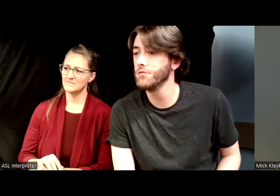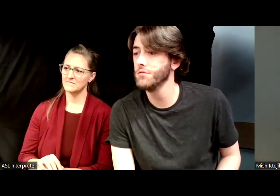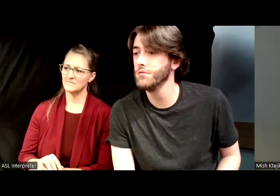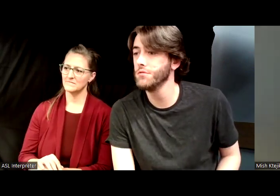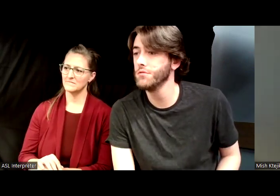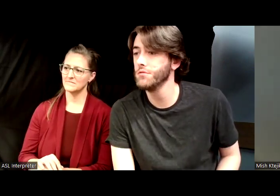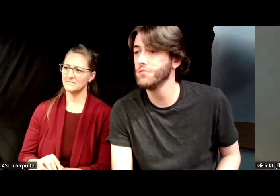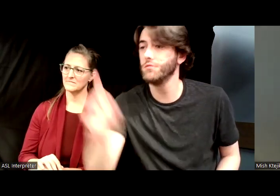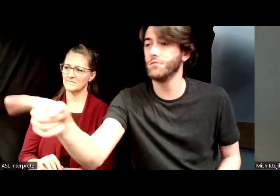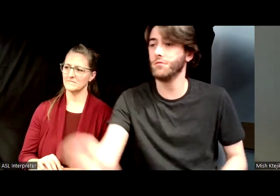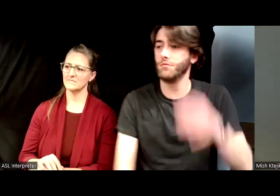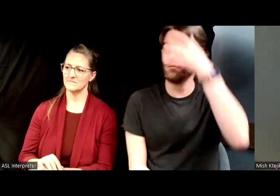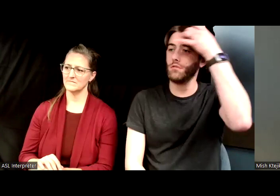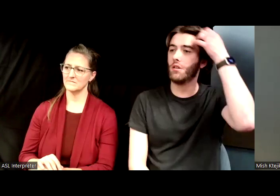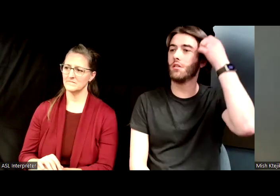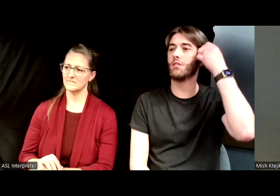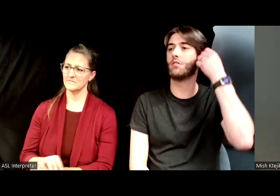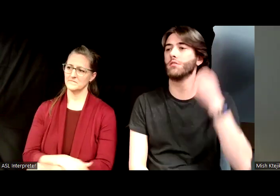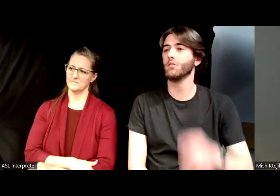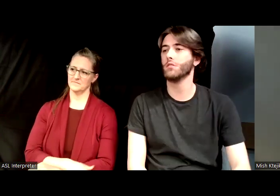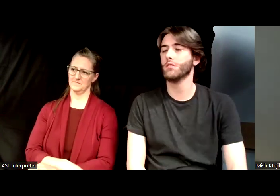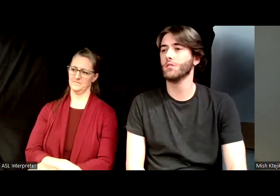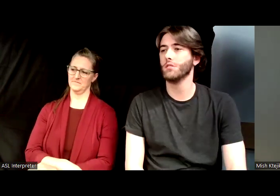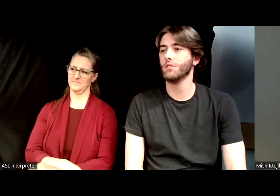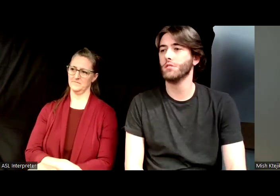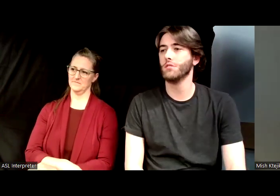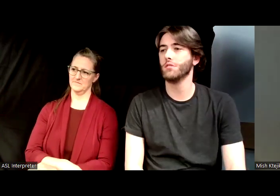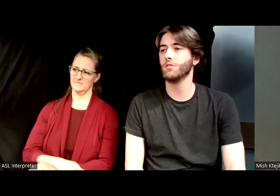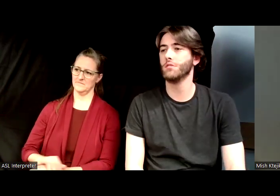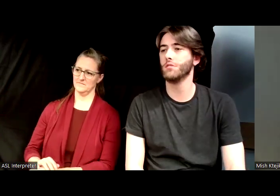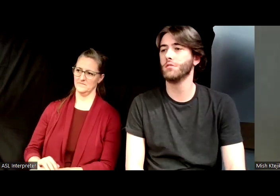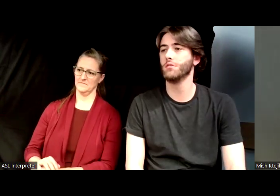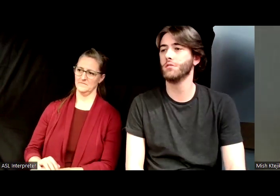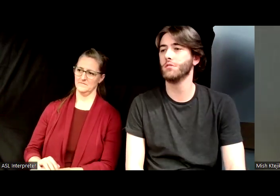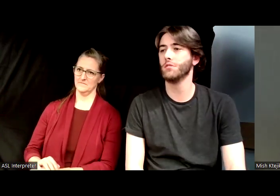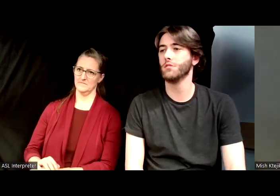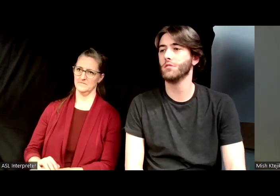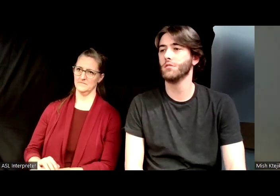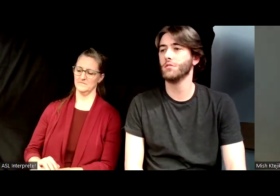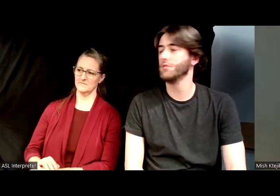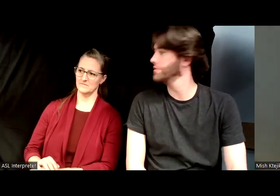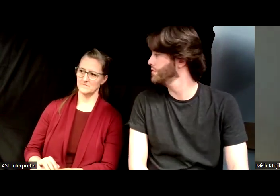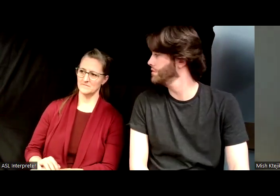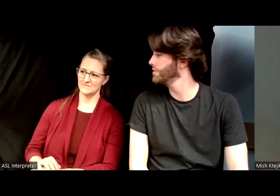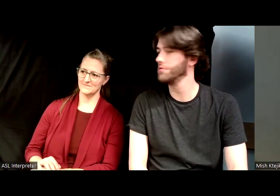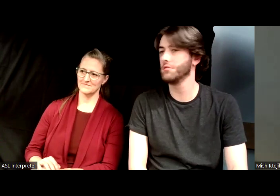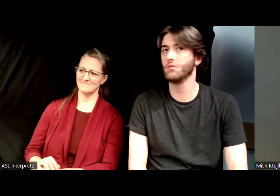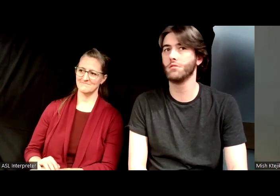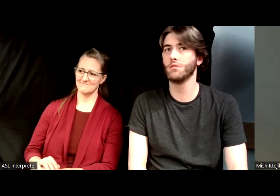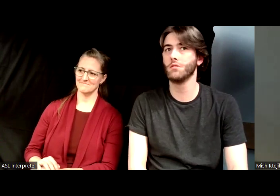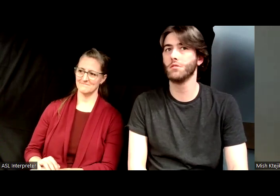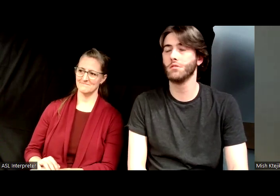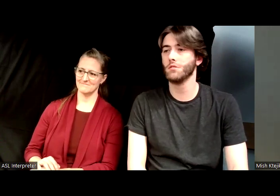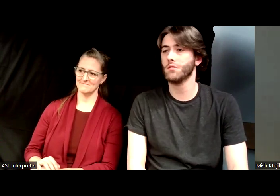Hi, this is Myth. I can provide some background about this, about the system. So again, the state of